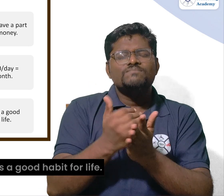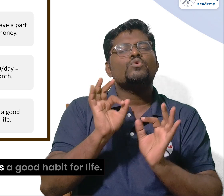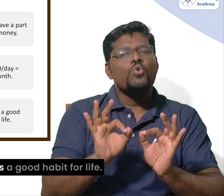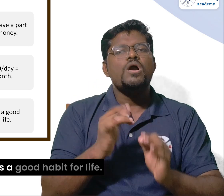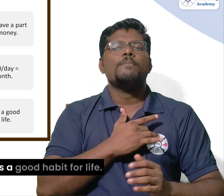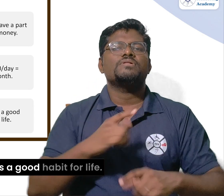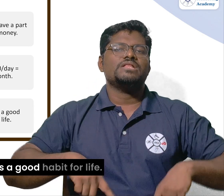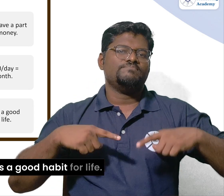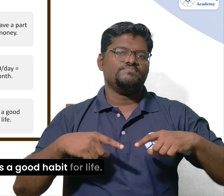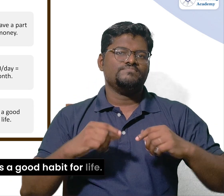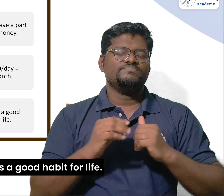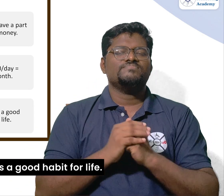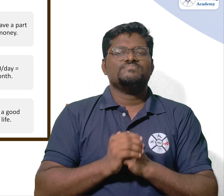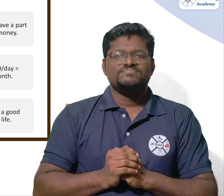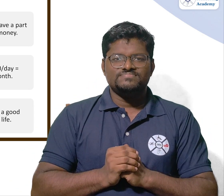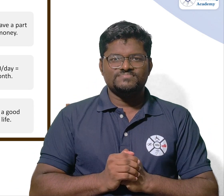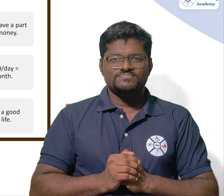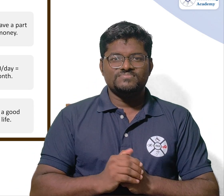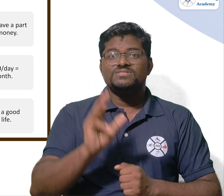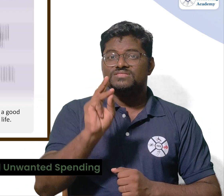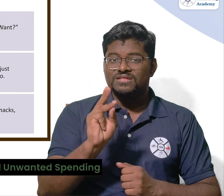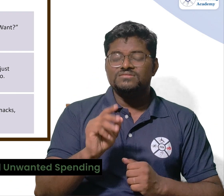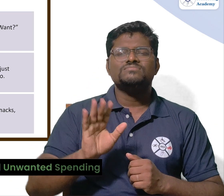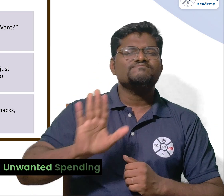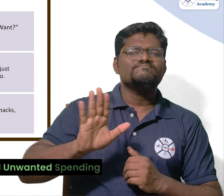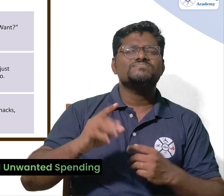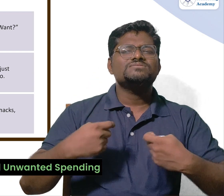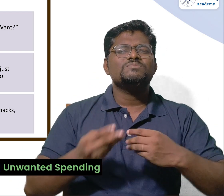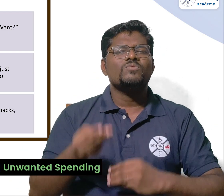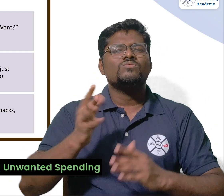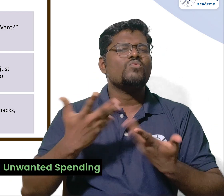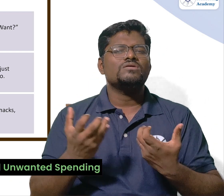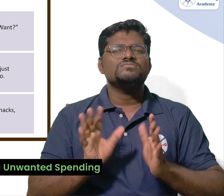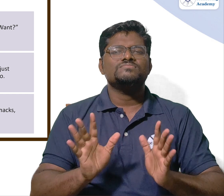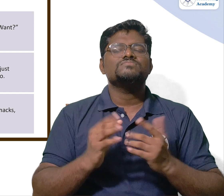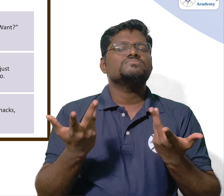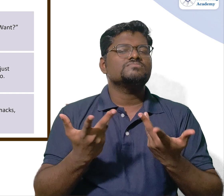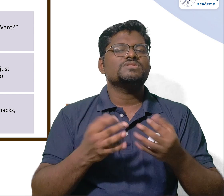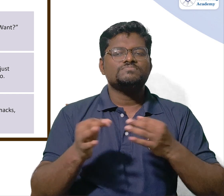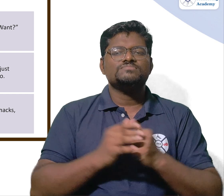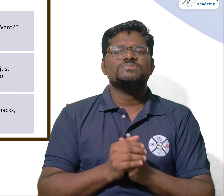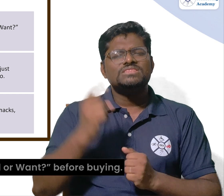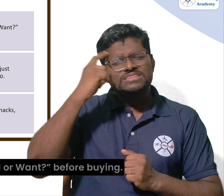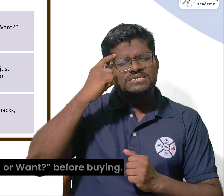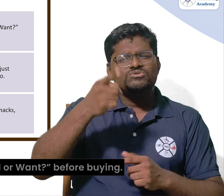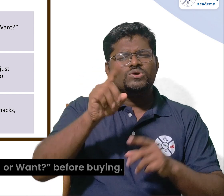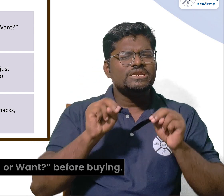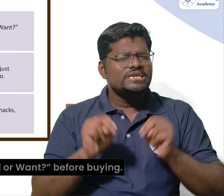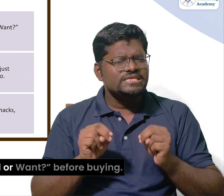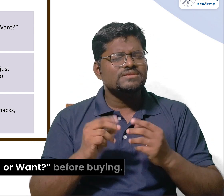Saving is a good habit for life. 3. Avoid unwanted spending. Think, need or